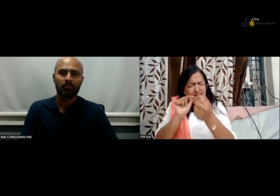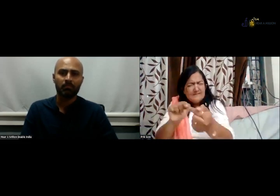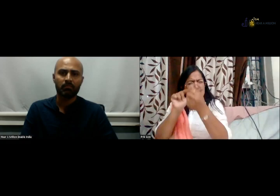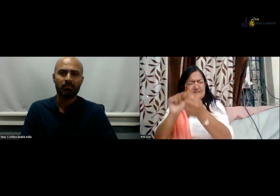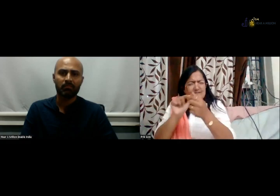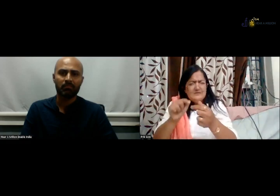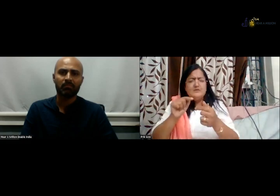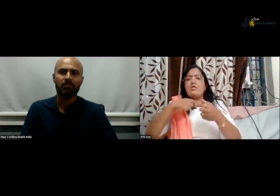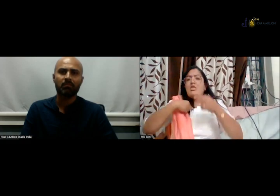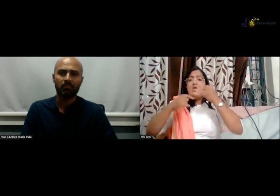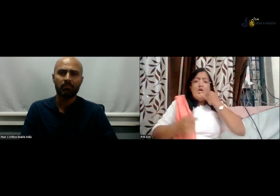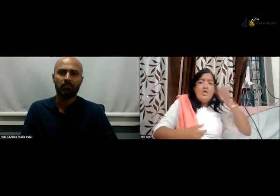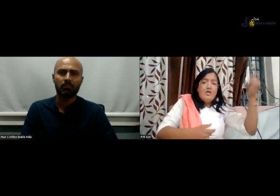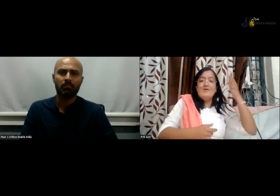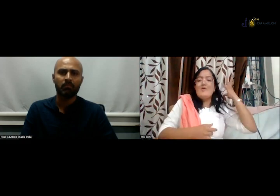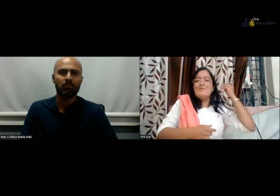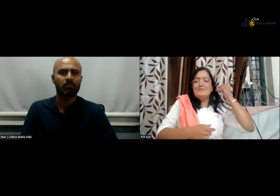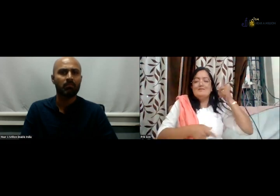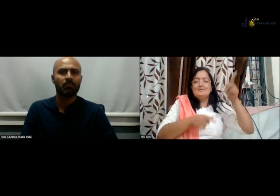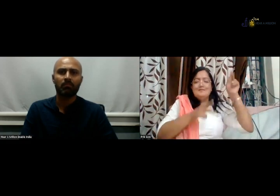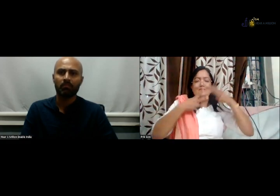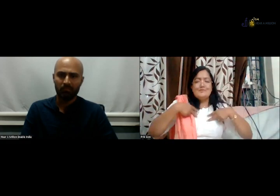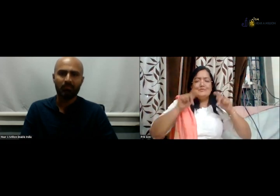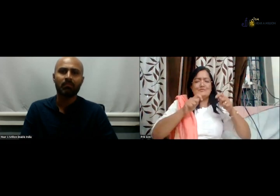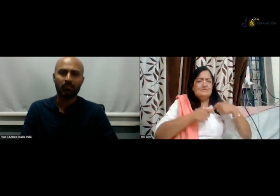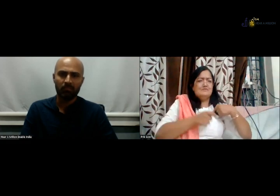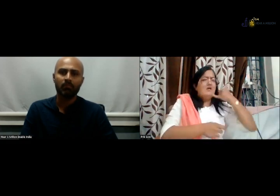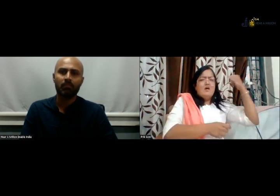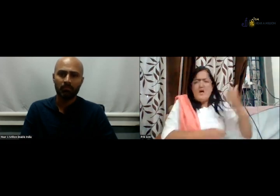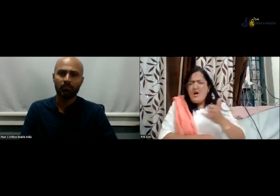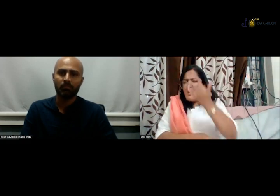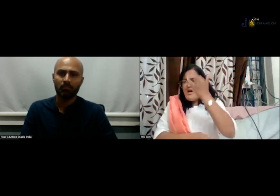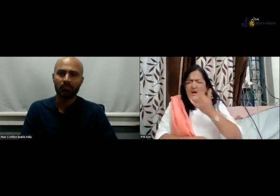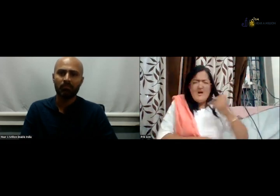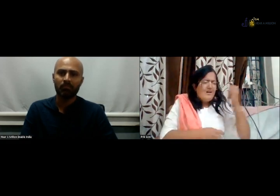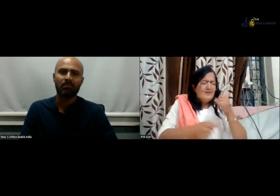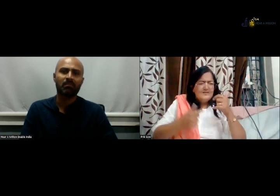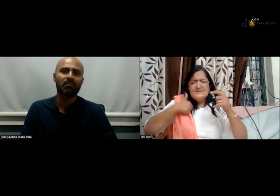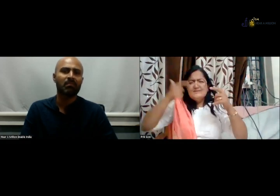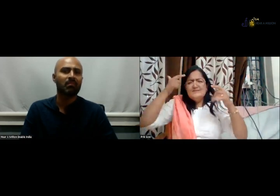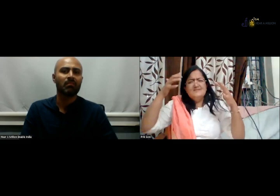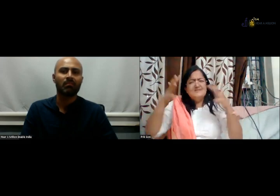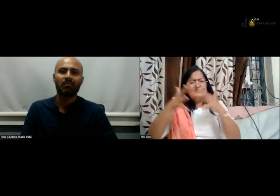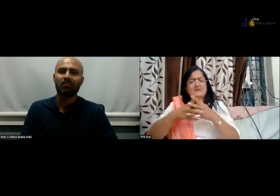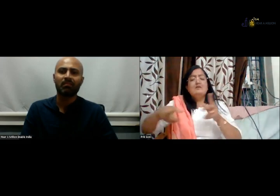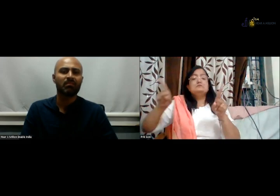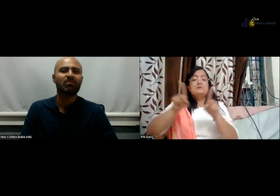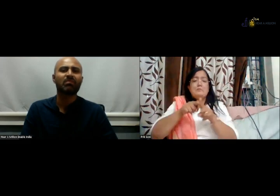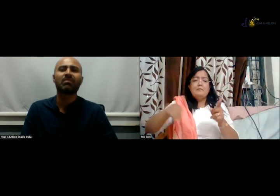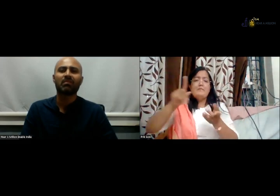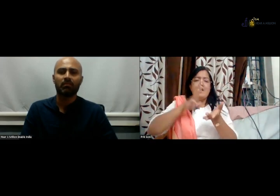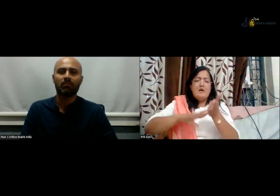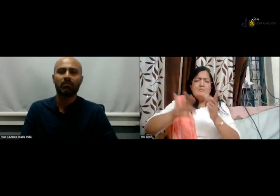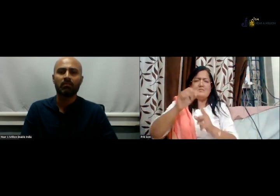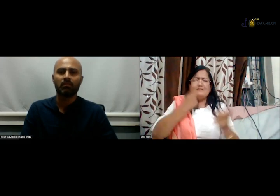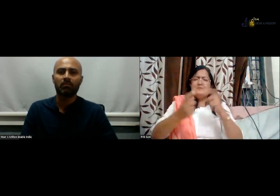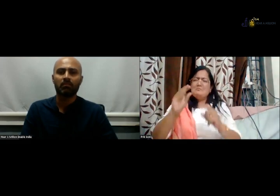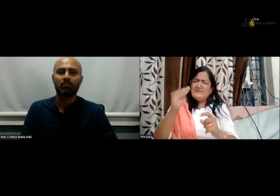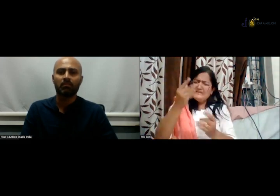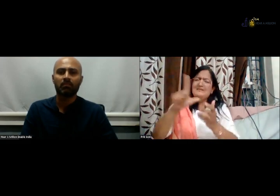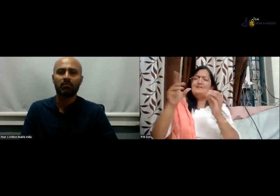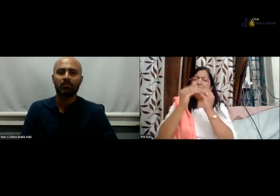of places. I had an argument with the police officials who have to call the hearing people, the lawyer, and all of the things we have to do